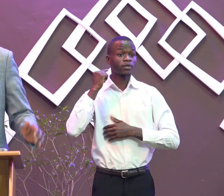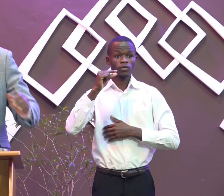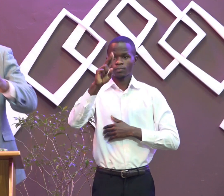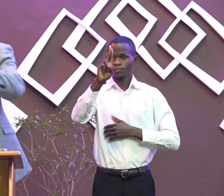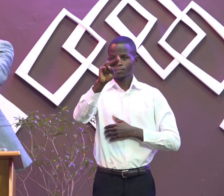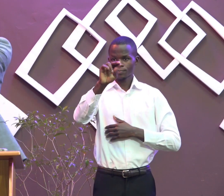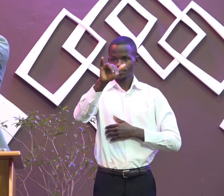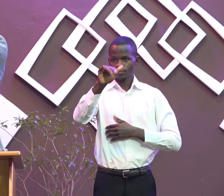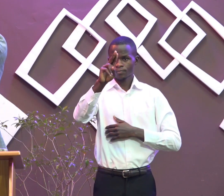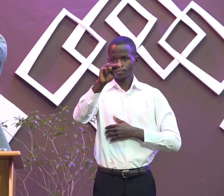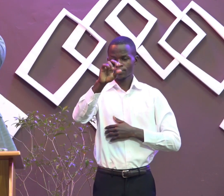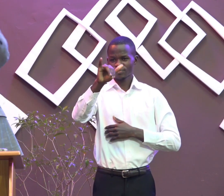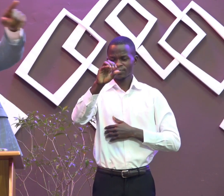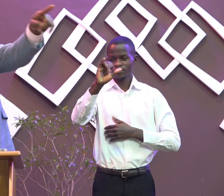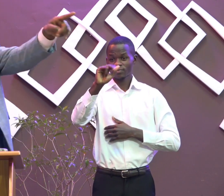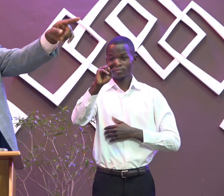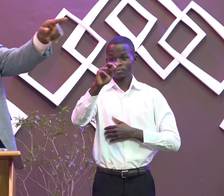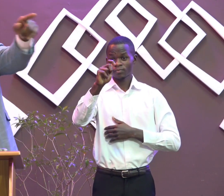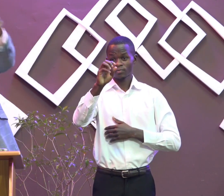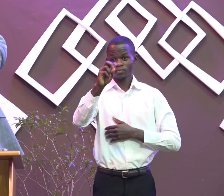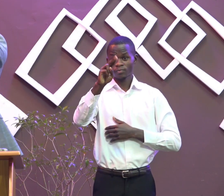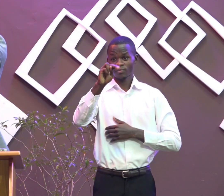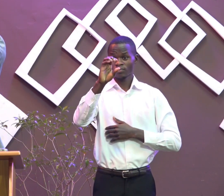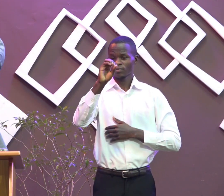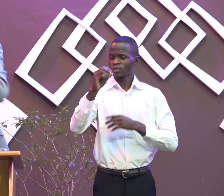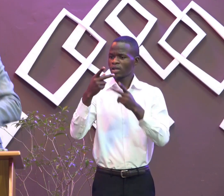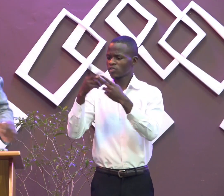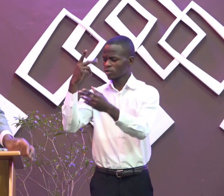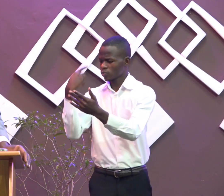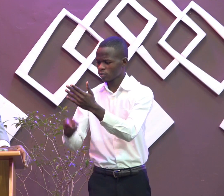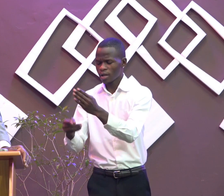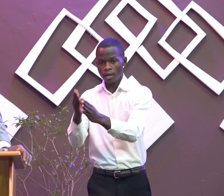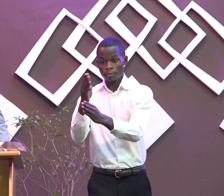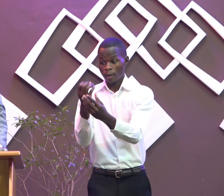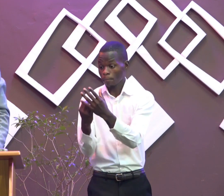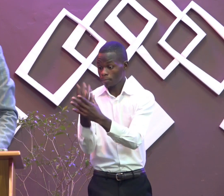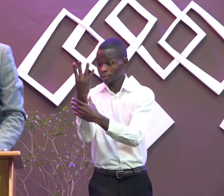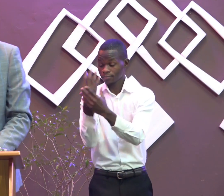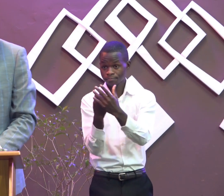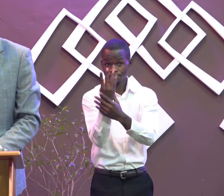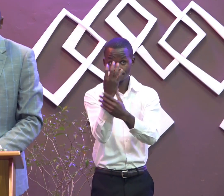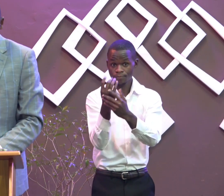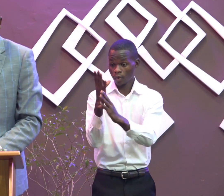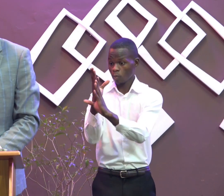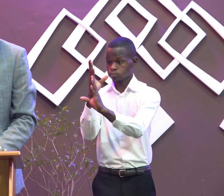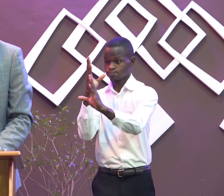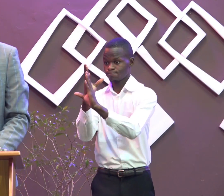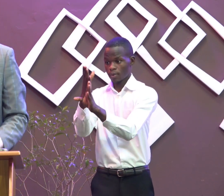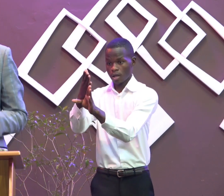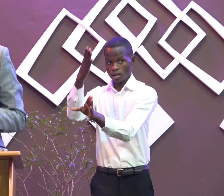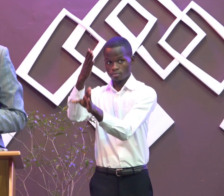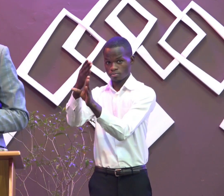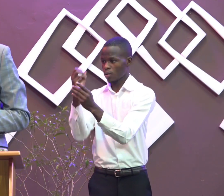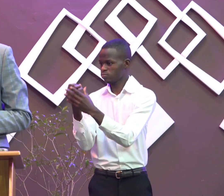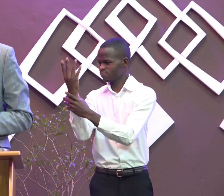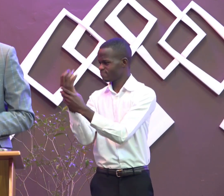okunyirira n'asimba amalanga okwetoloola omusajja muyiyayiya. I remember there is a time when Apostle Nyonyintono said